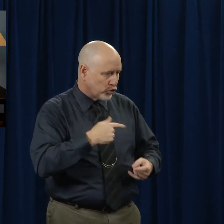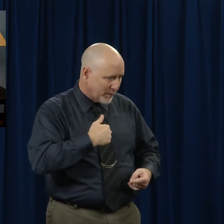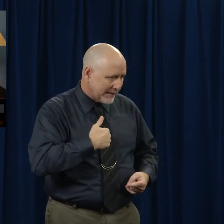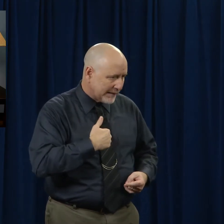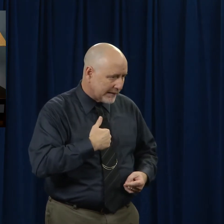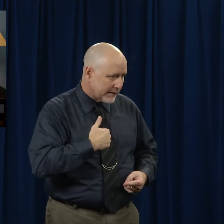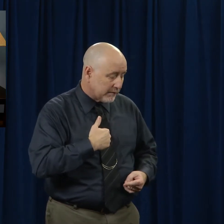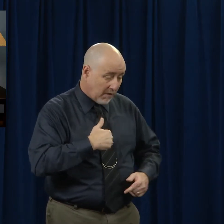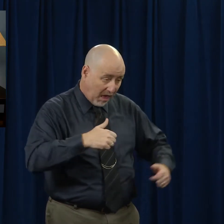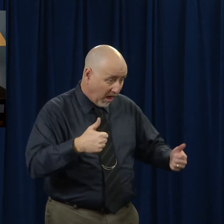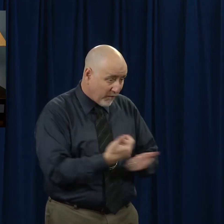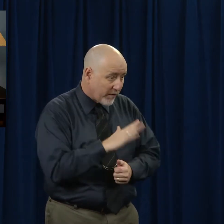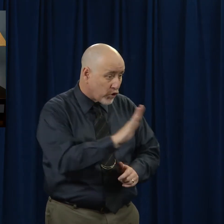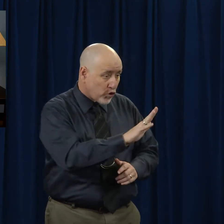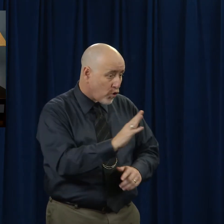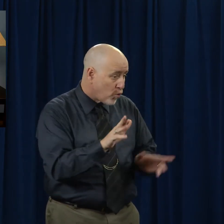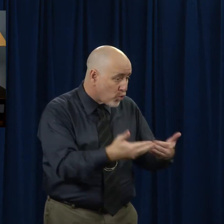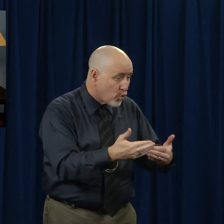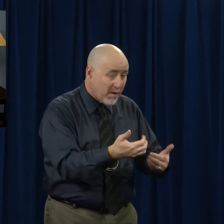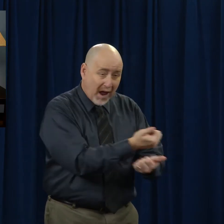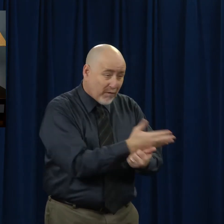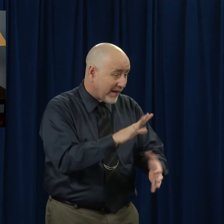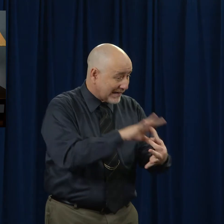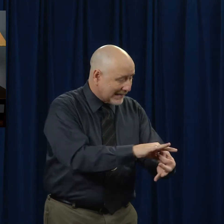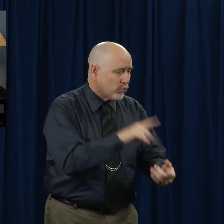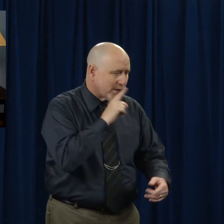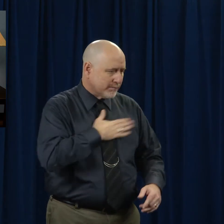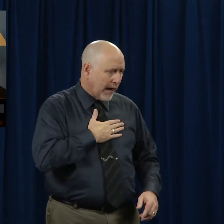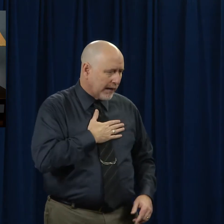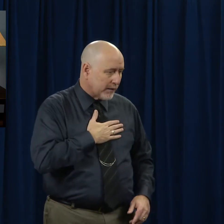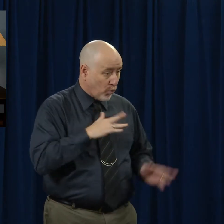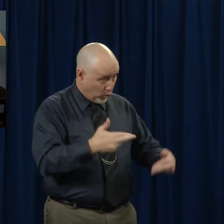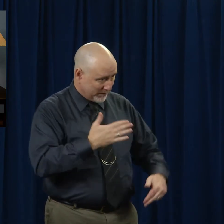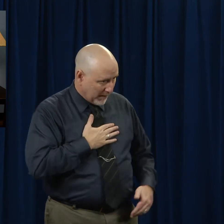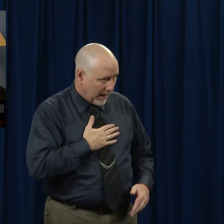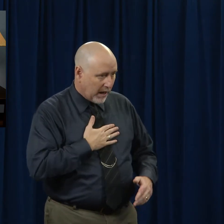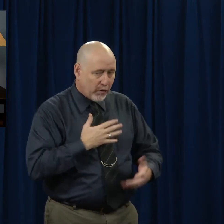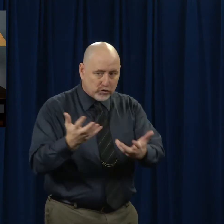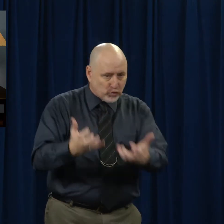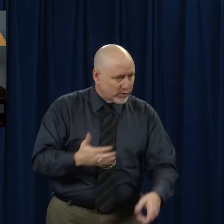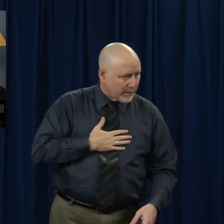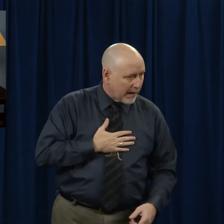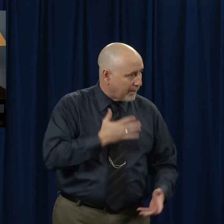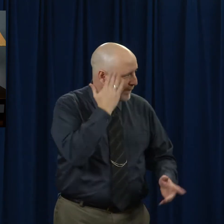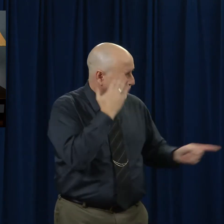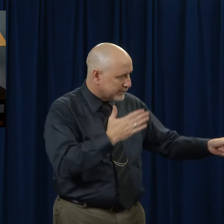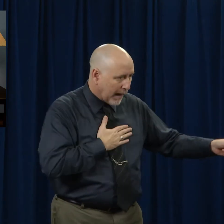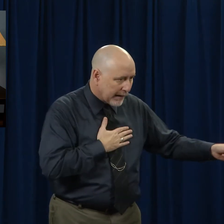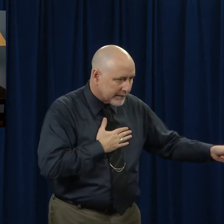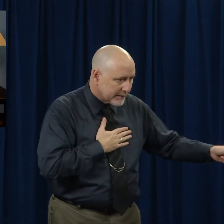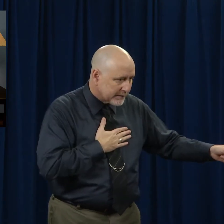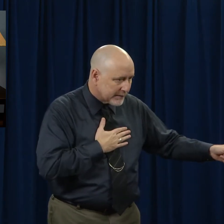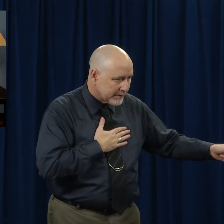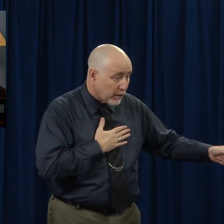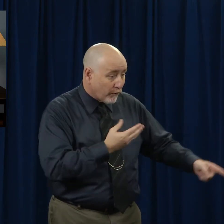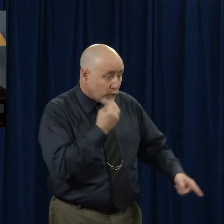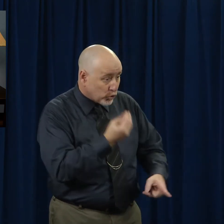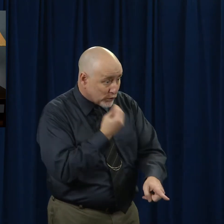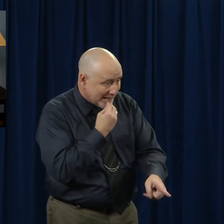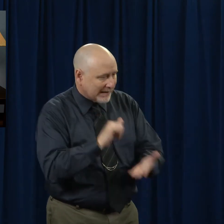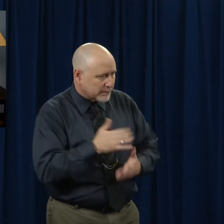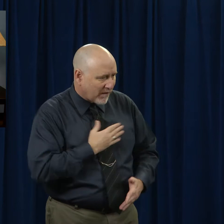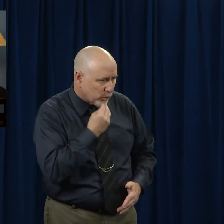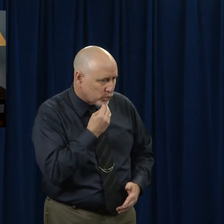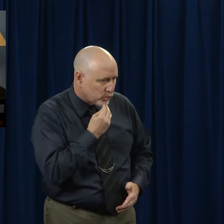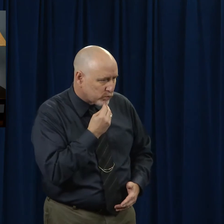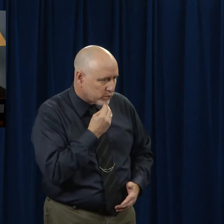me. And everything in your world that appertains to you belongs to me. That room is mine, that chest of drawers is mine, that bed is mine. And the food that you eat,